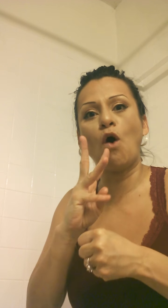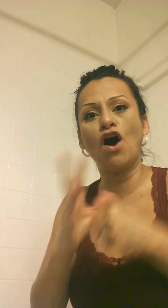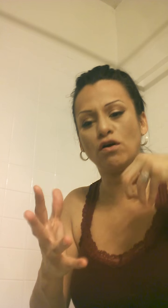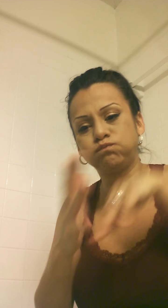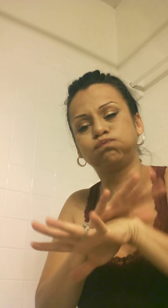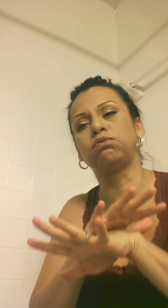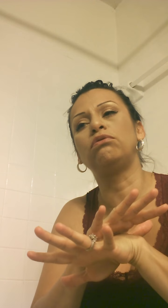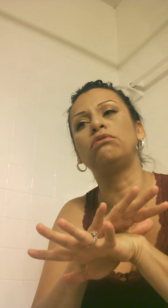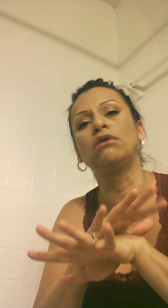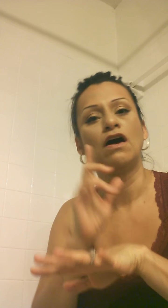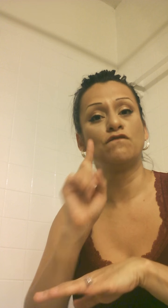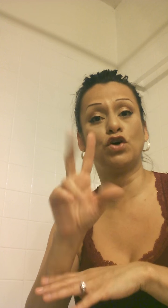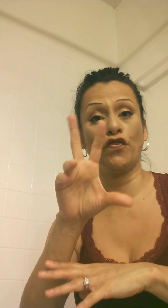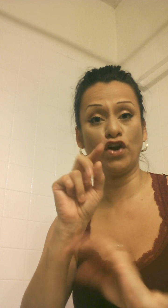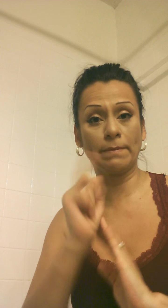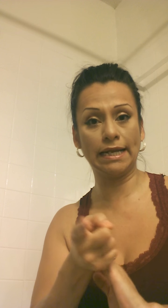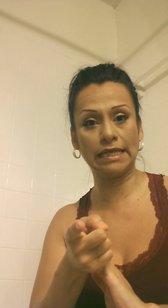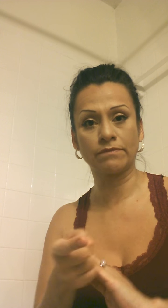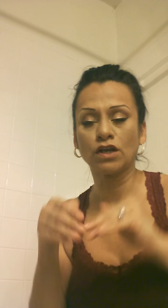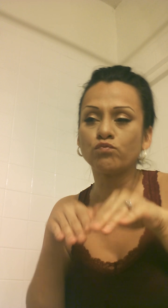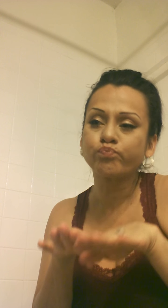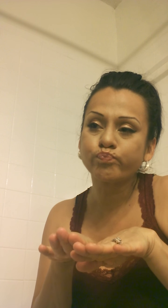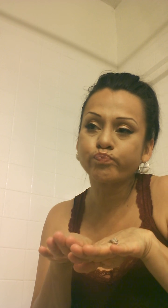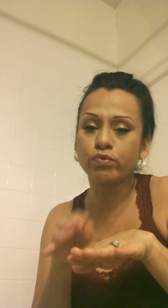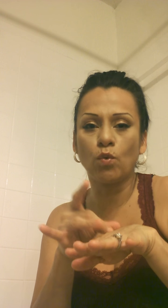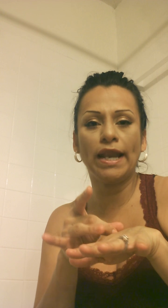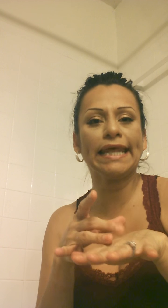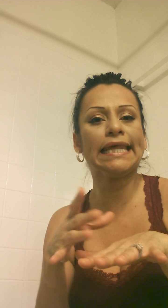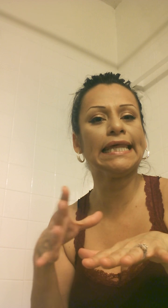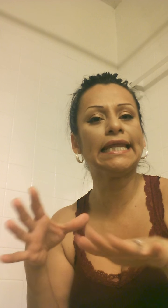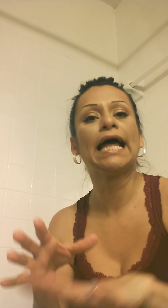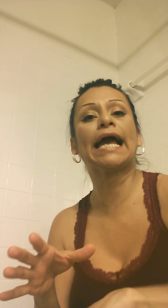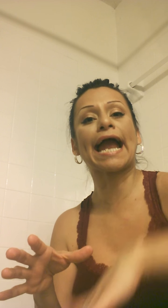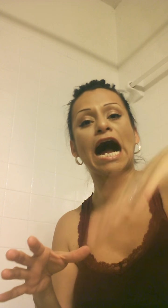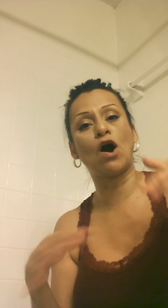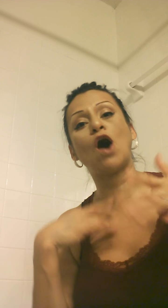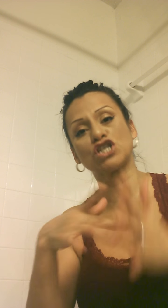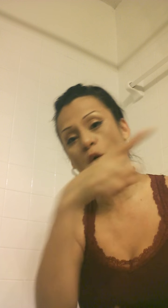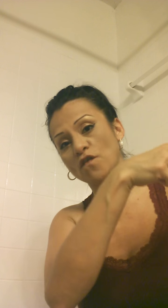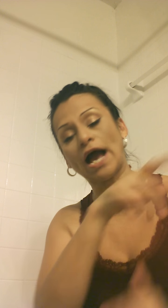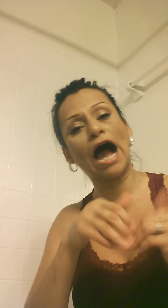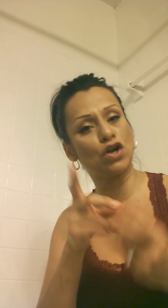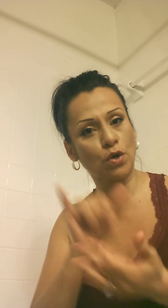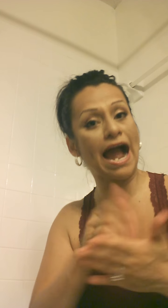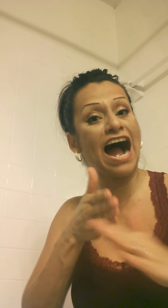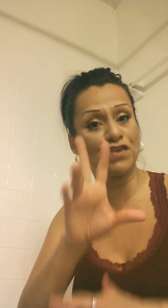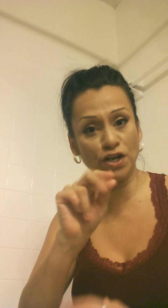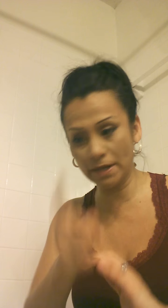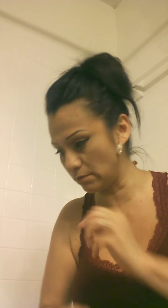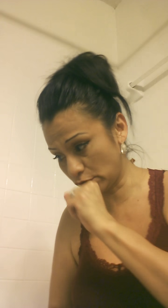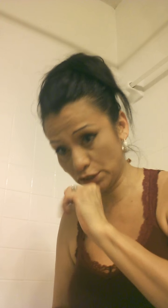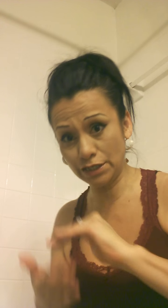water for 30 minutes. Release, take out all the sugar over there, and you go out of the way.